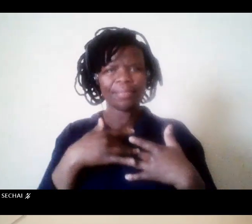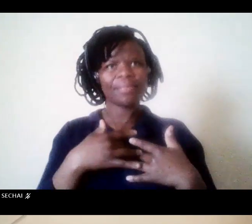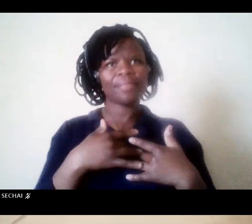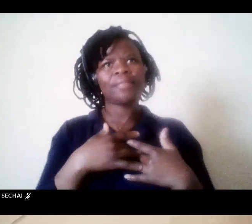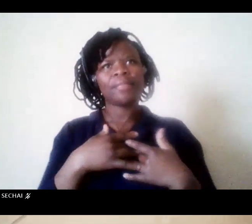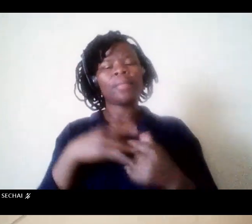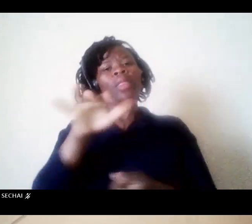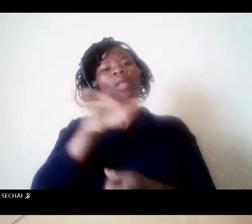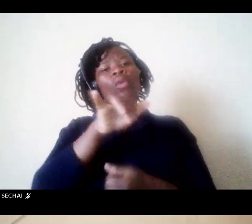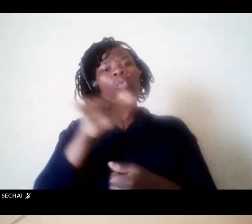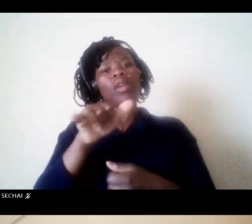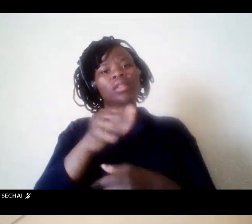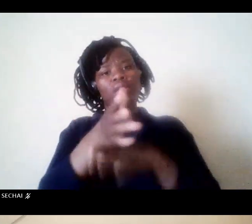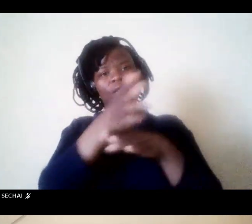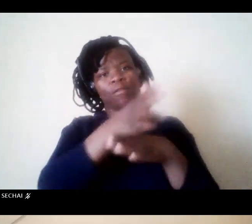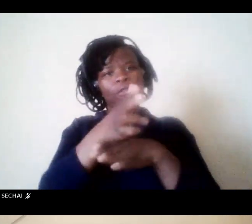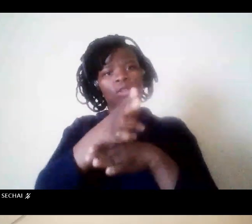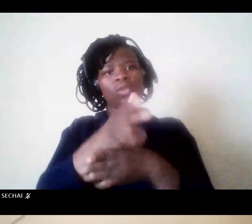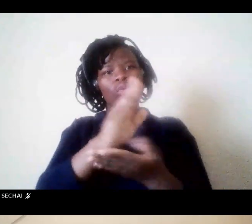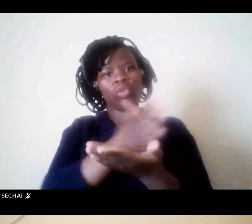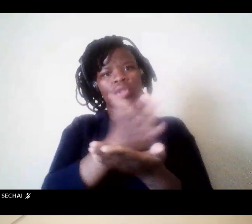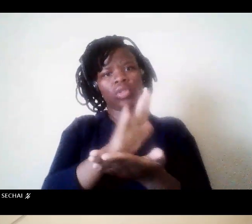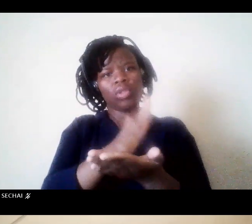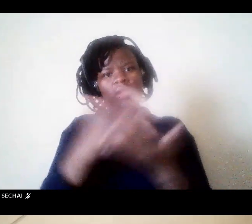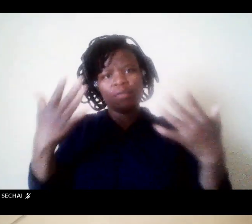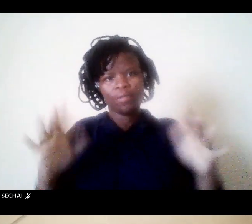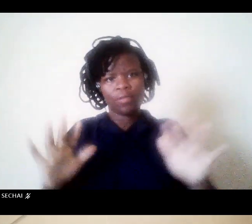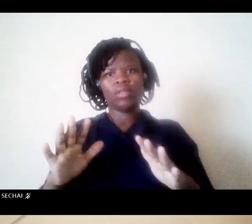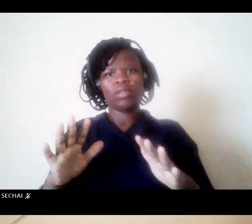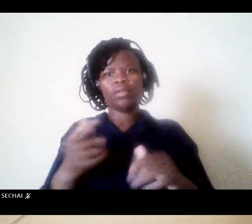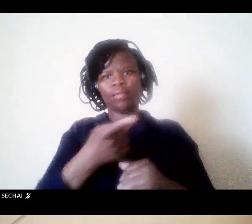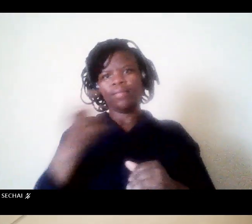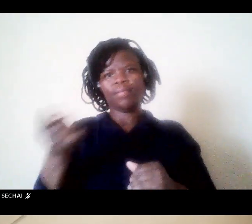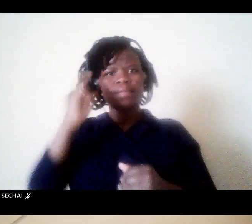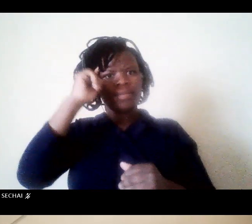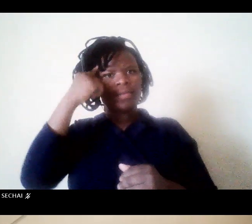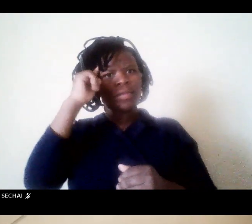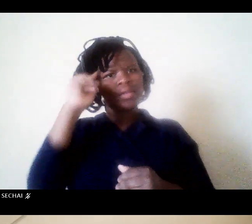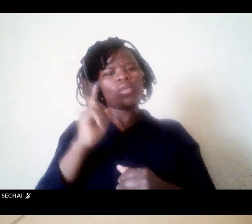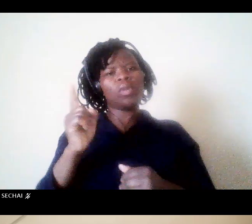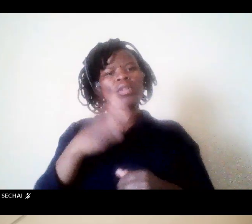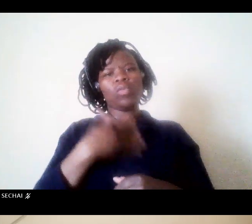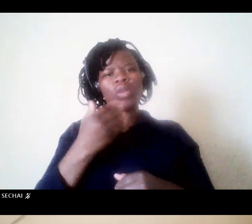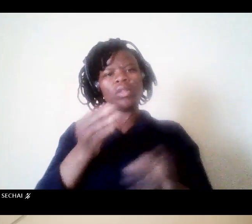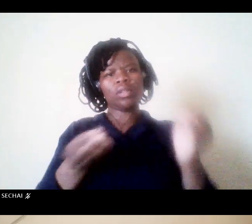shared? Anybody wants to